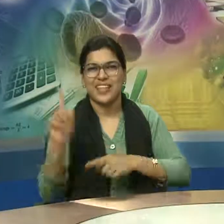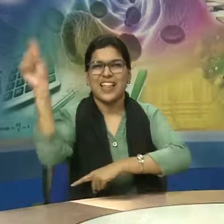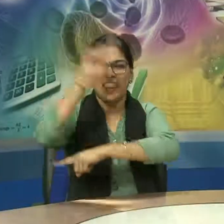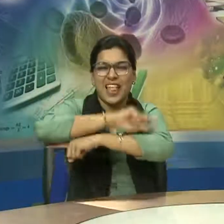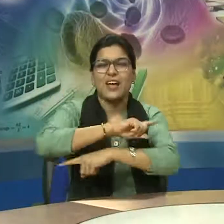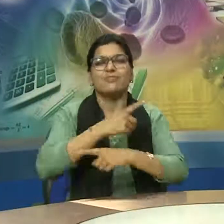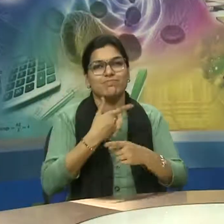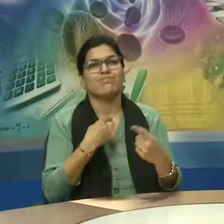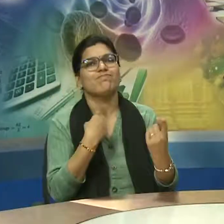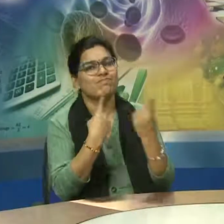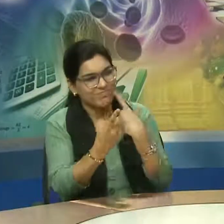a smile